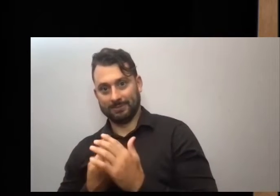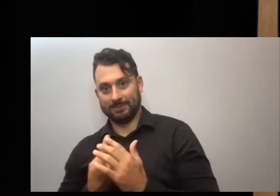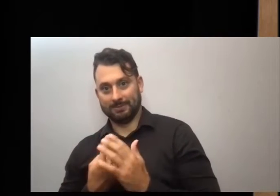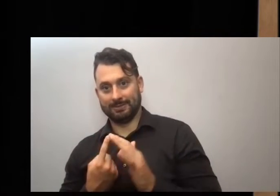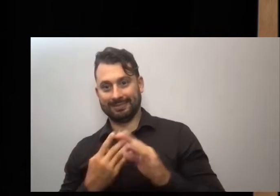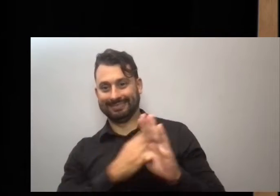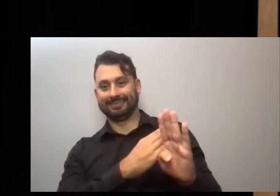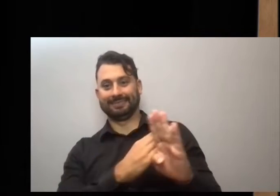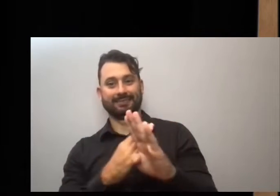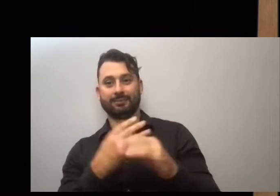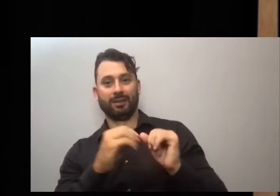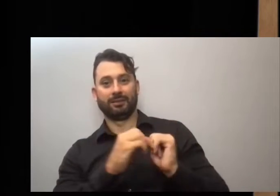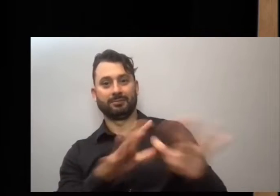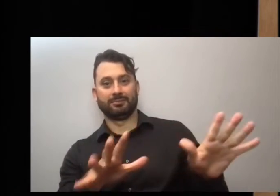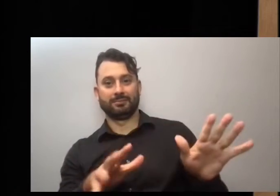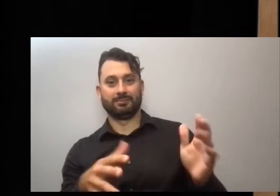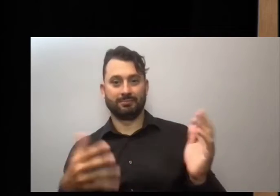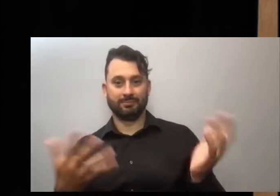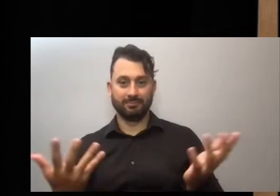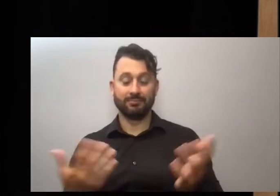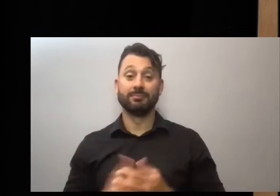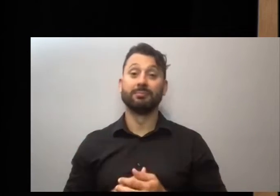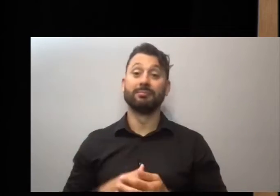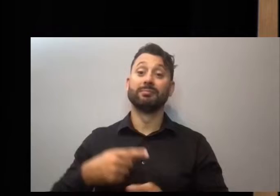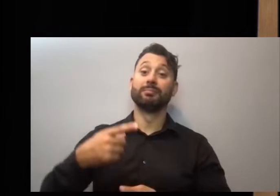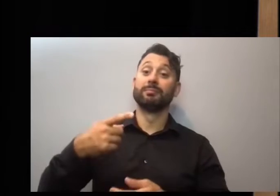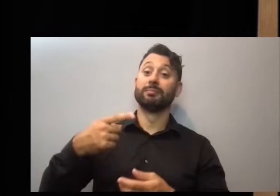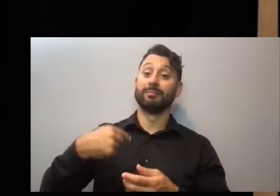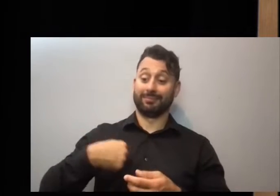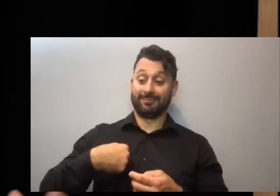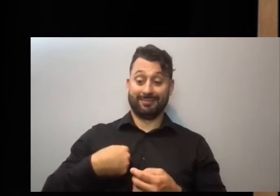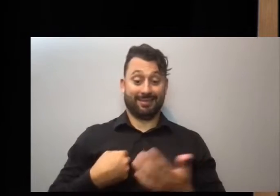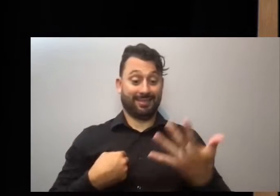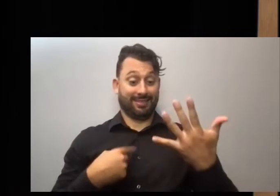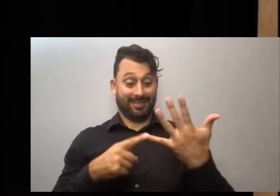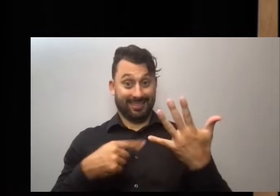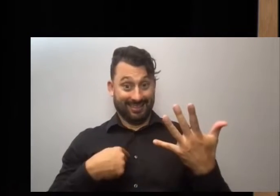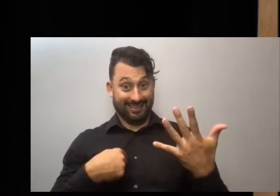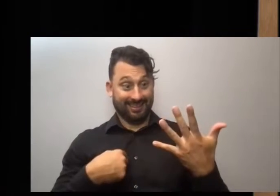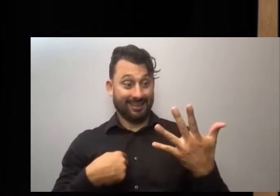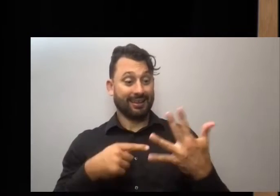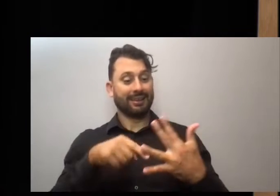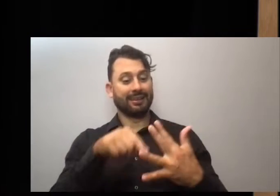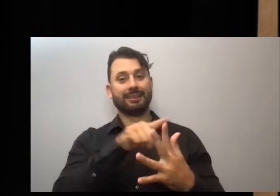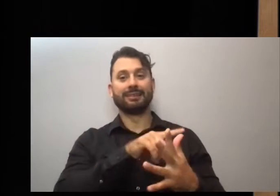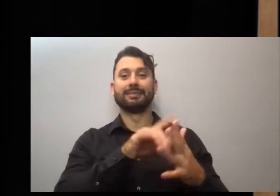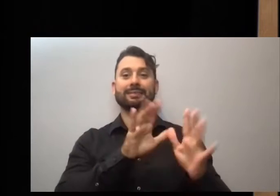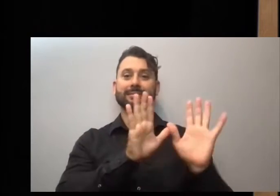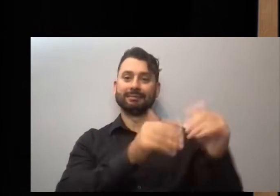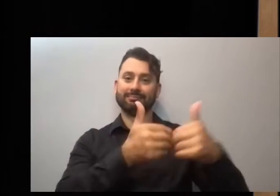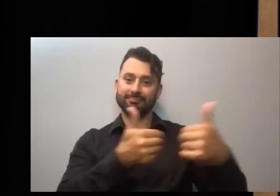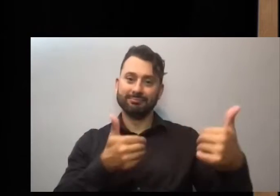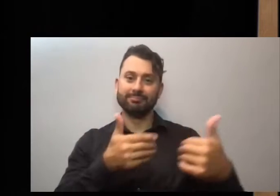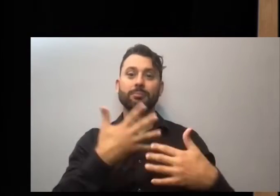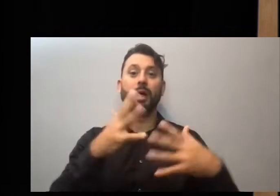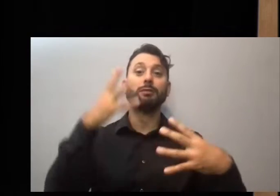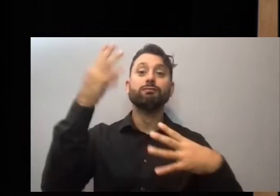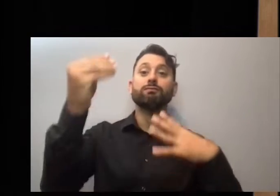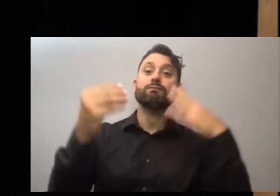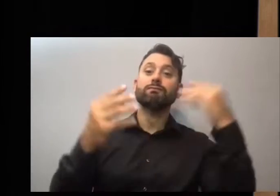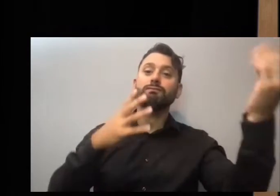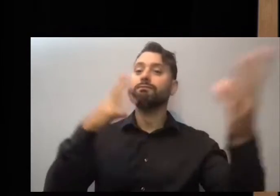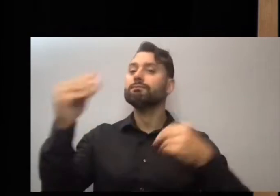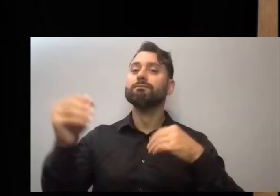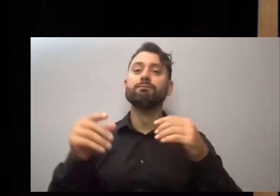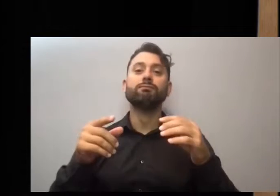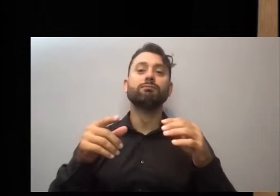public either, and because we call that quarantine. And so we want them to stay home and not really interact with people, because we know